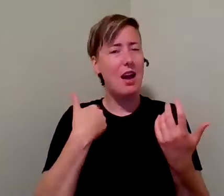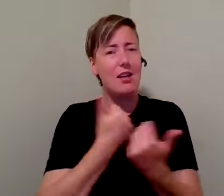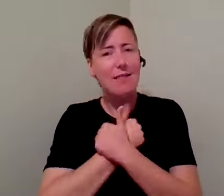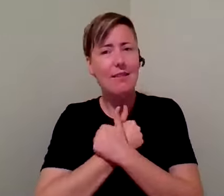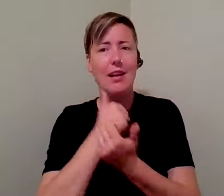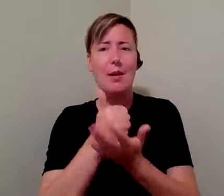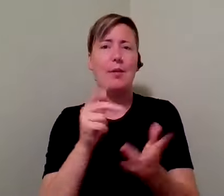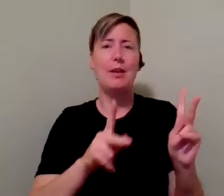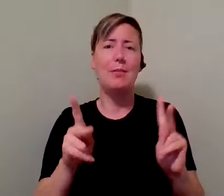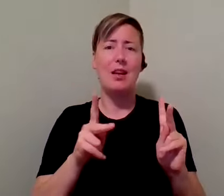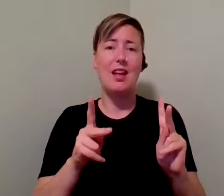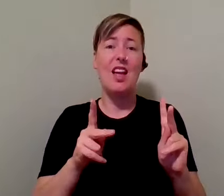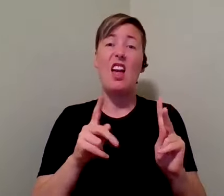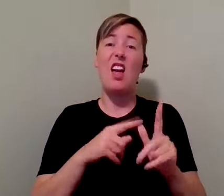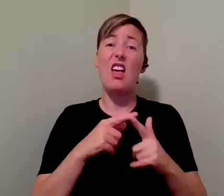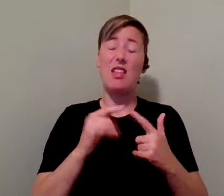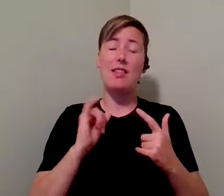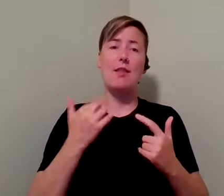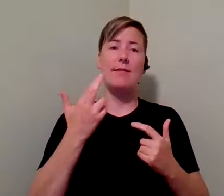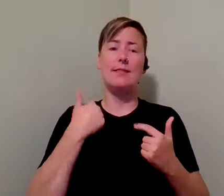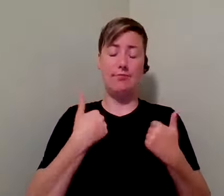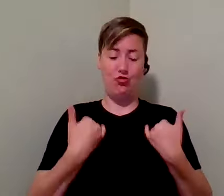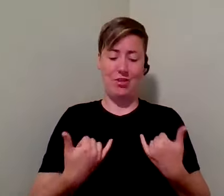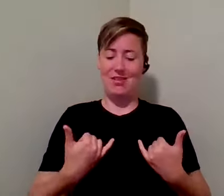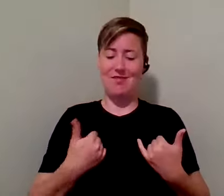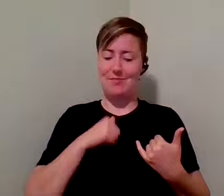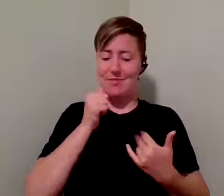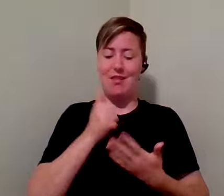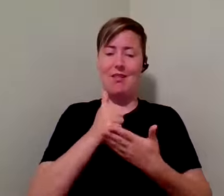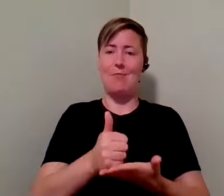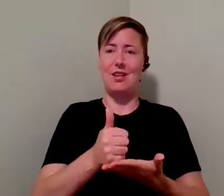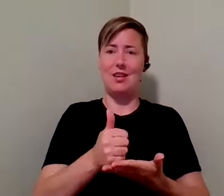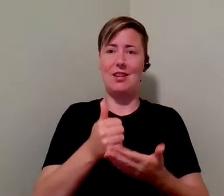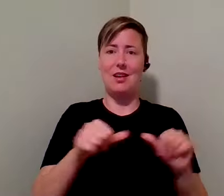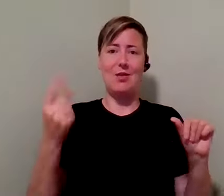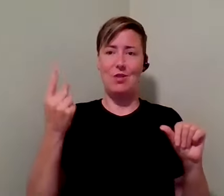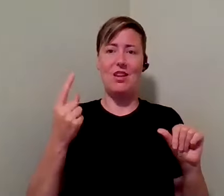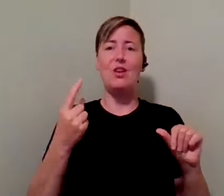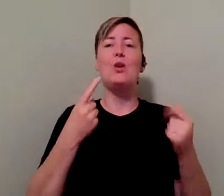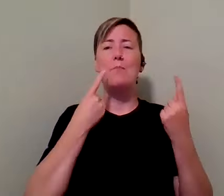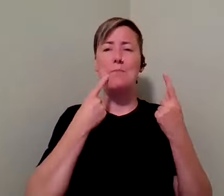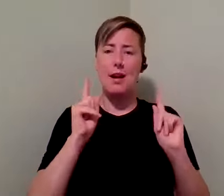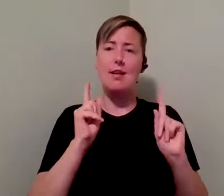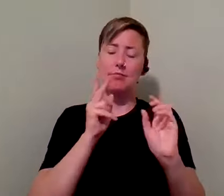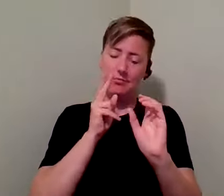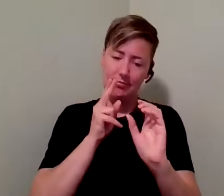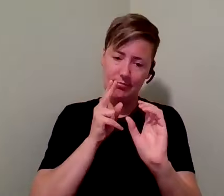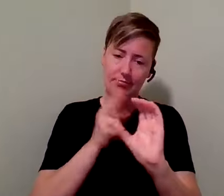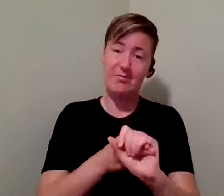and I could not be of real help to other people, And I said, if I answer those 8 questions today,